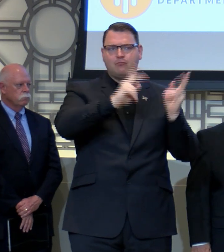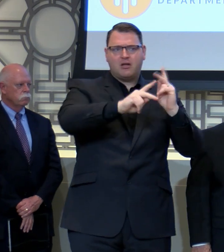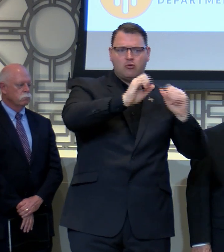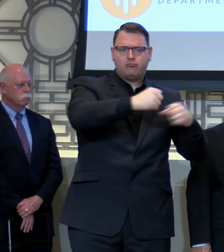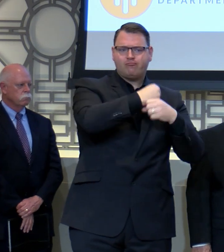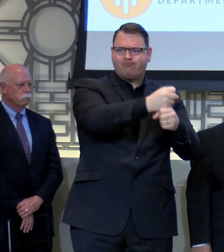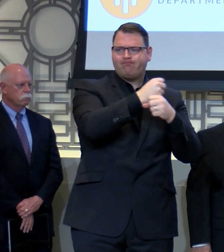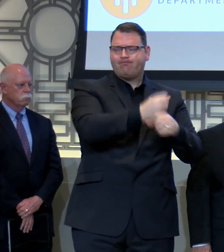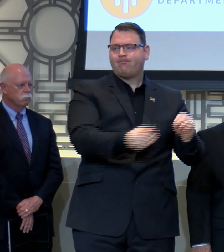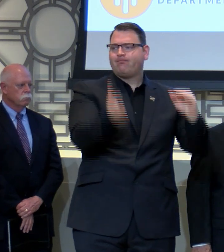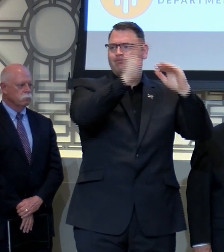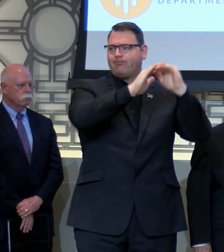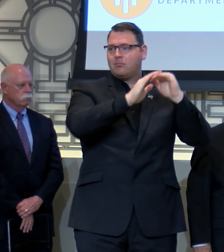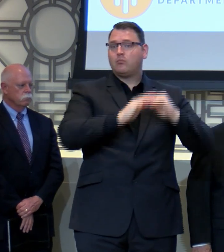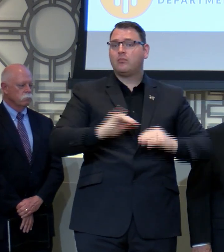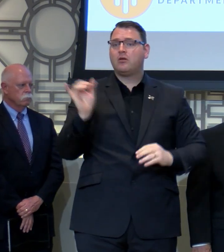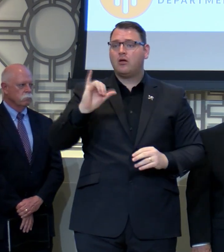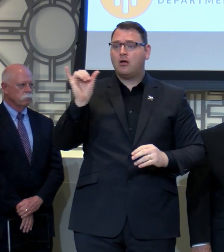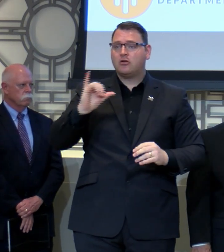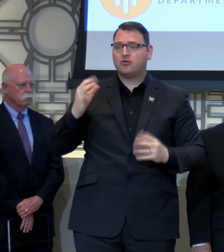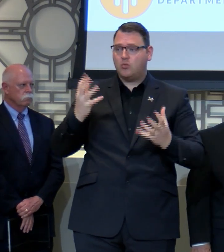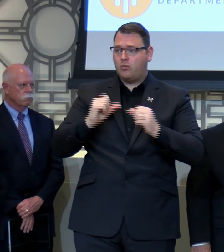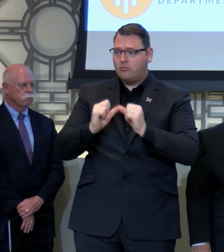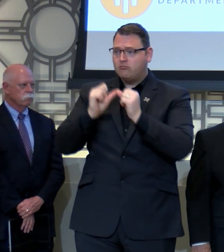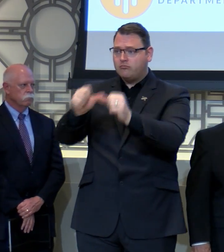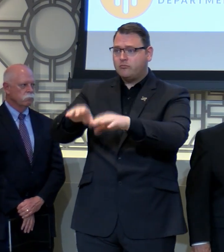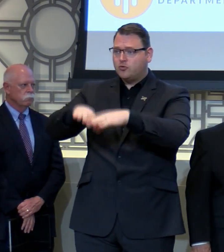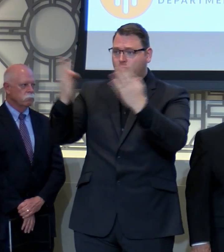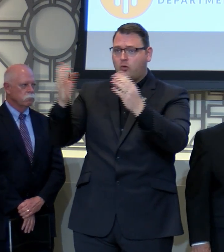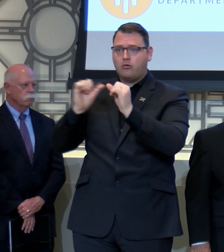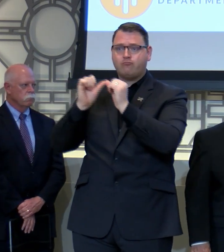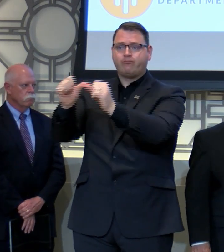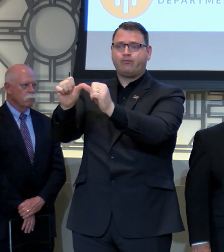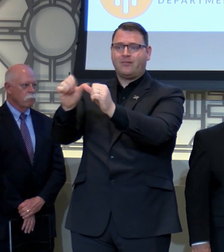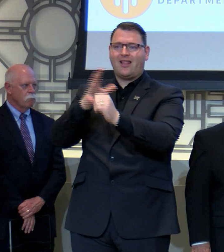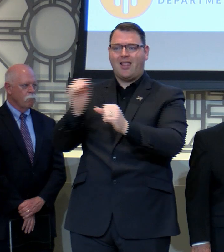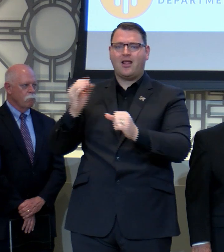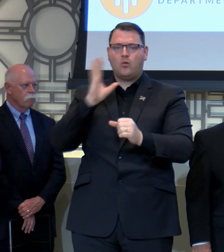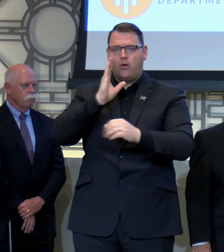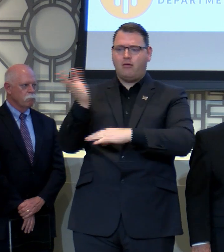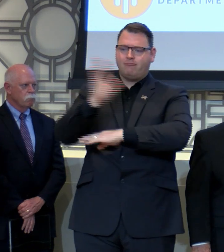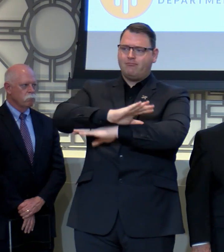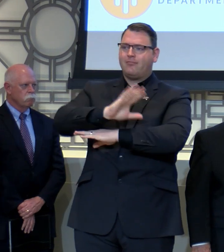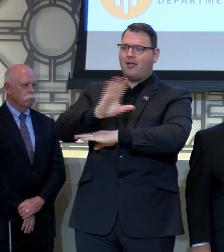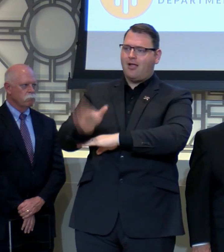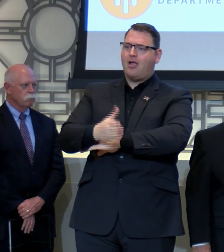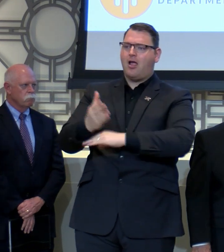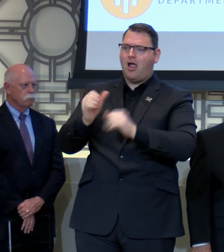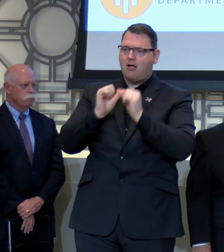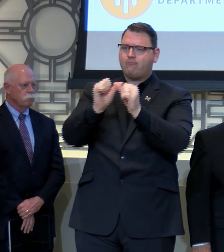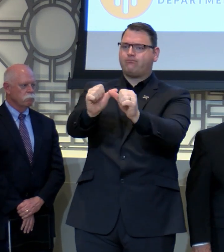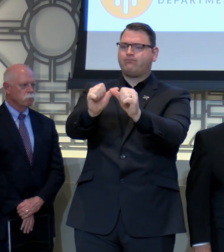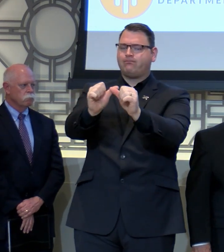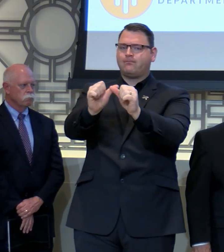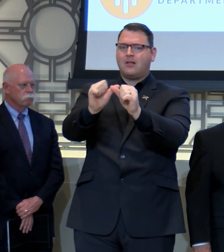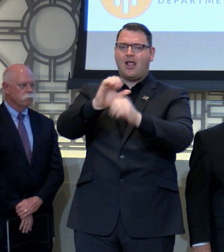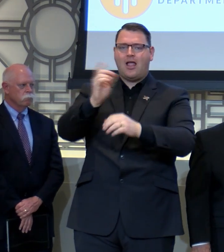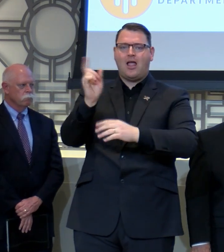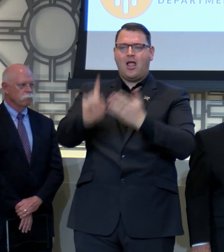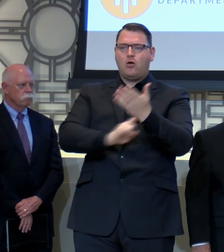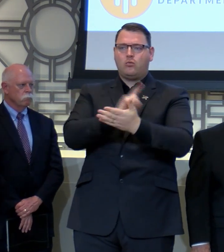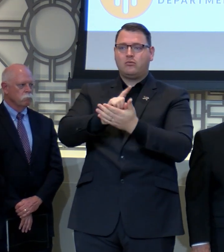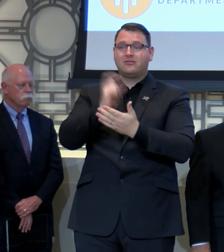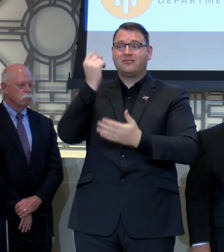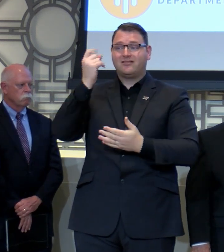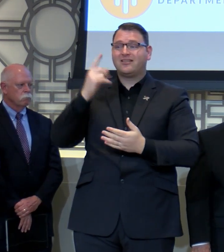to operate and our stores can remain open. I want to thank our customers who've honored product limits and been patient with